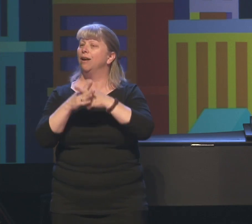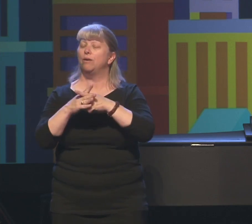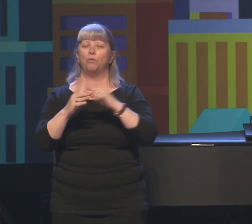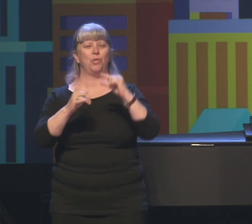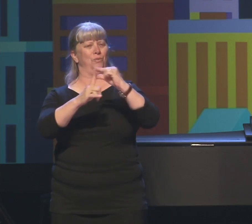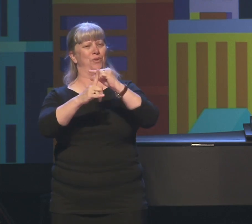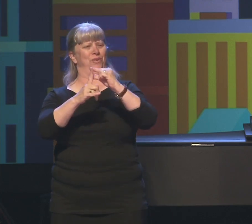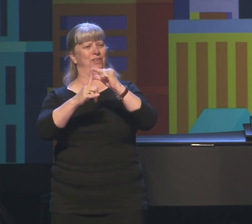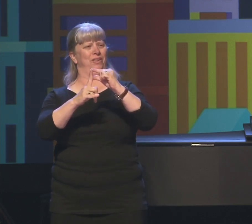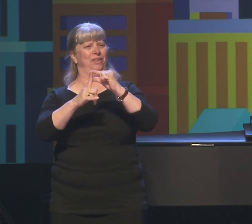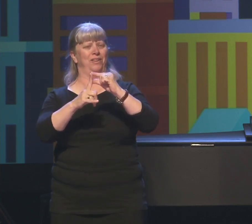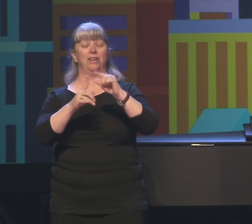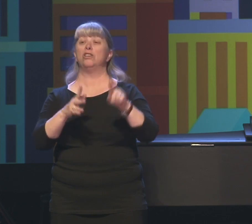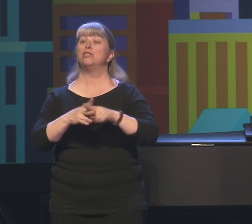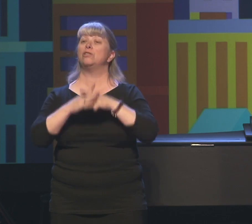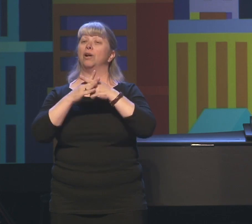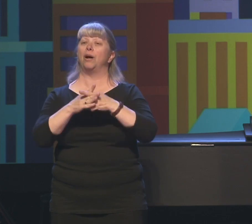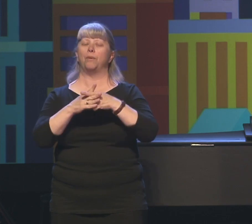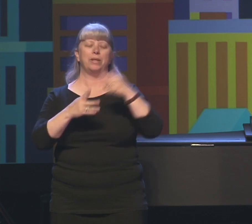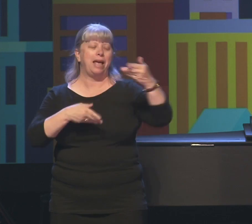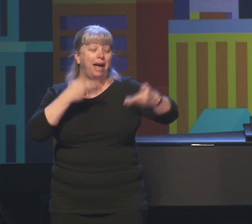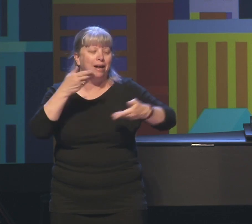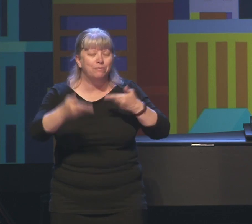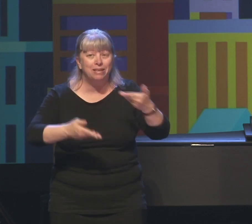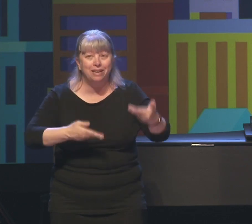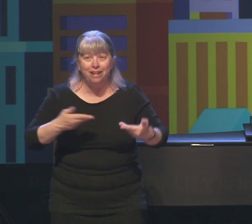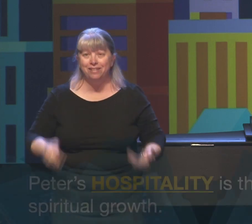word. It started with the hospitality.